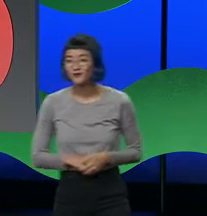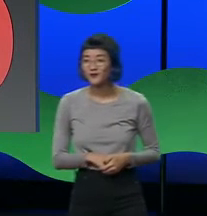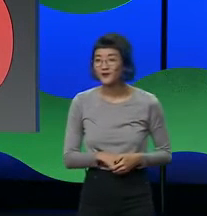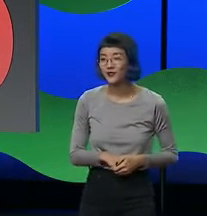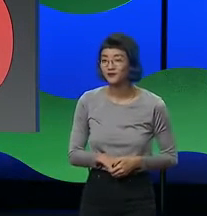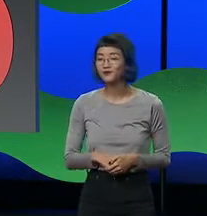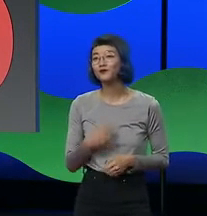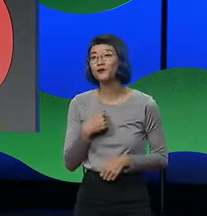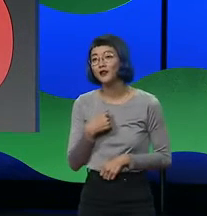obscure sound.